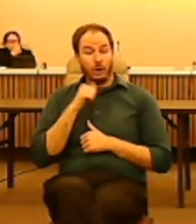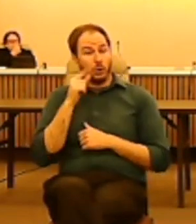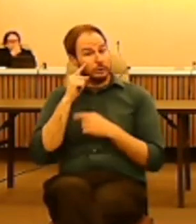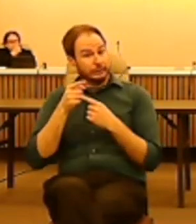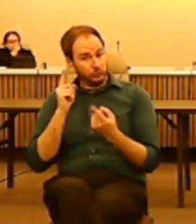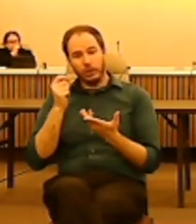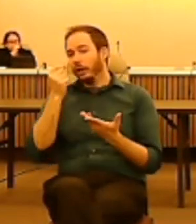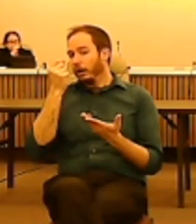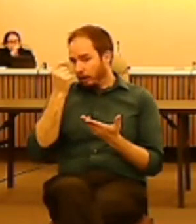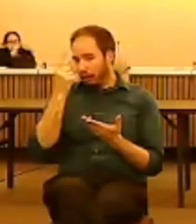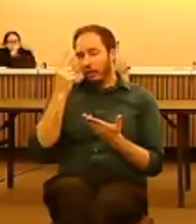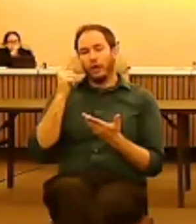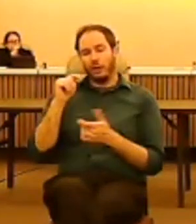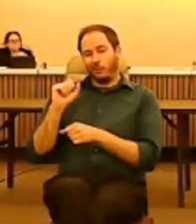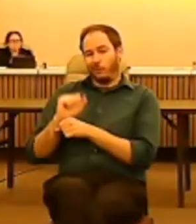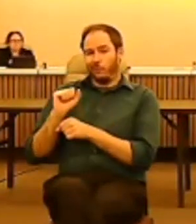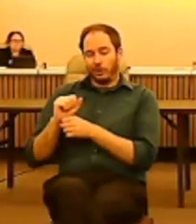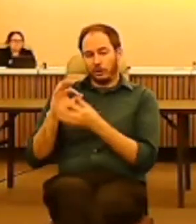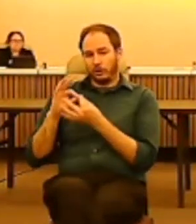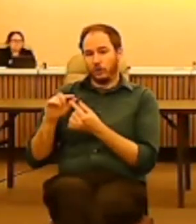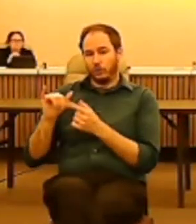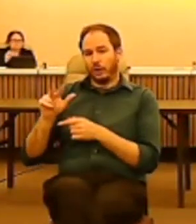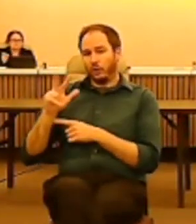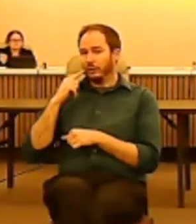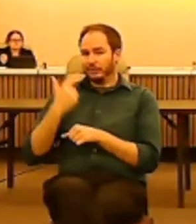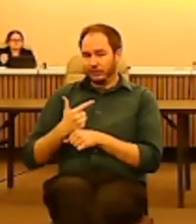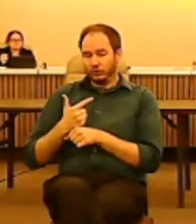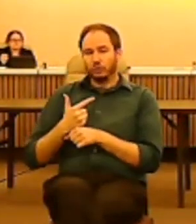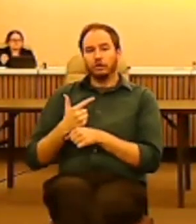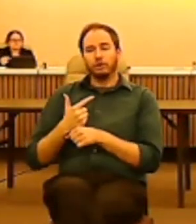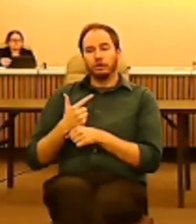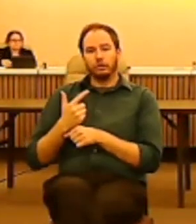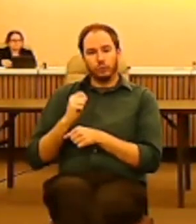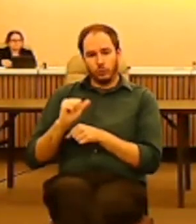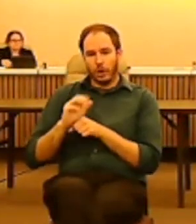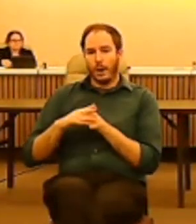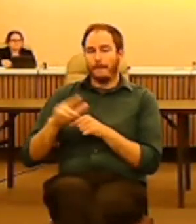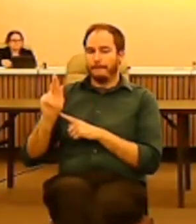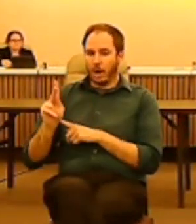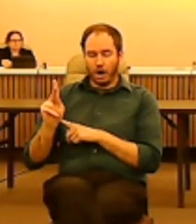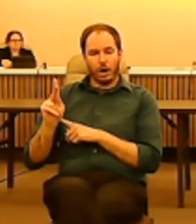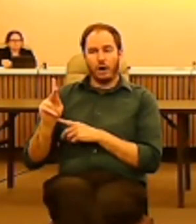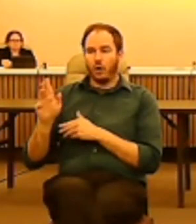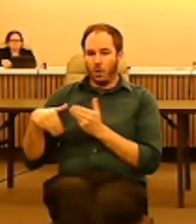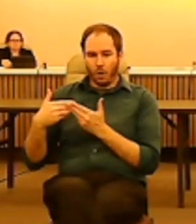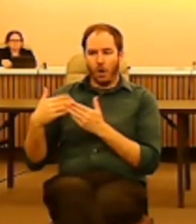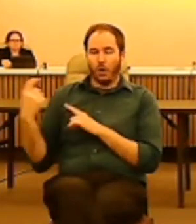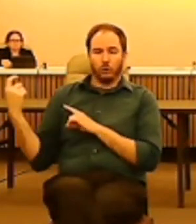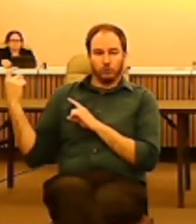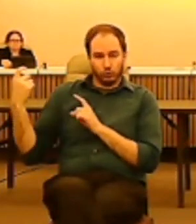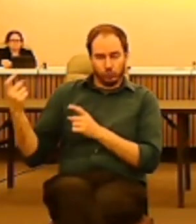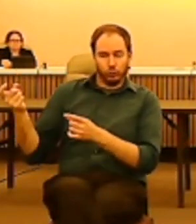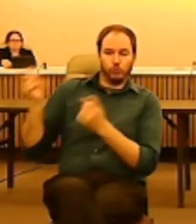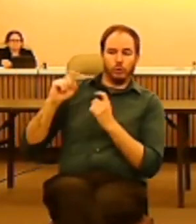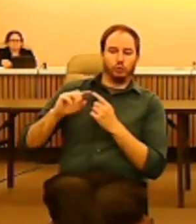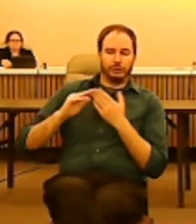will note that like the work on that Three Sisters, the work on the park, that's being donated to the town.